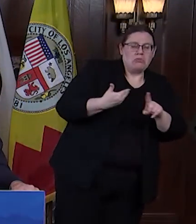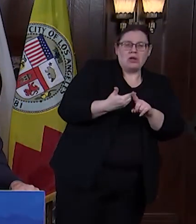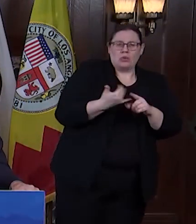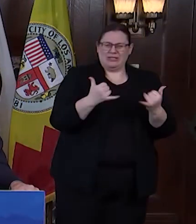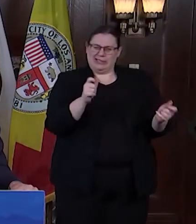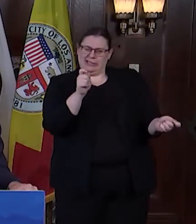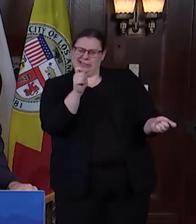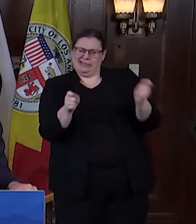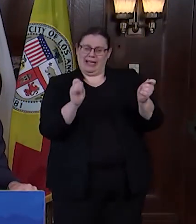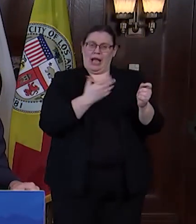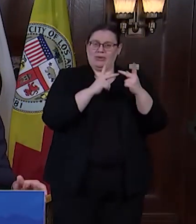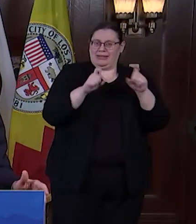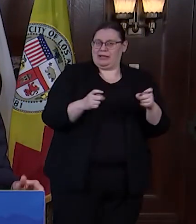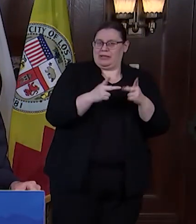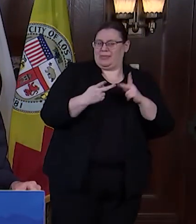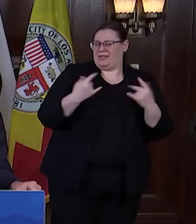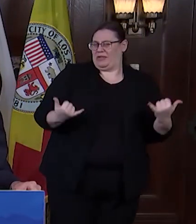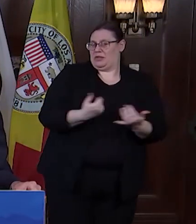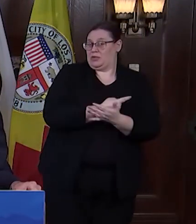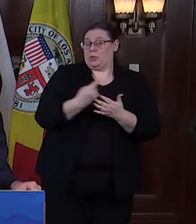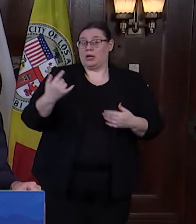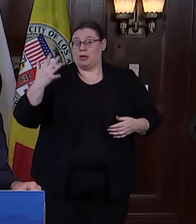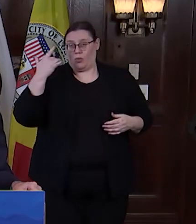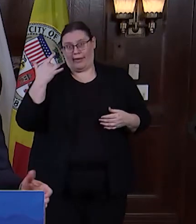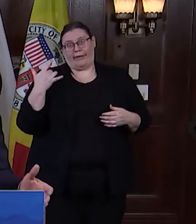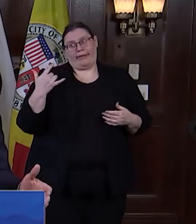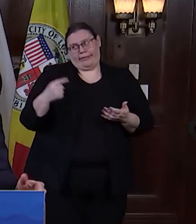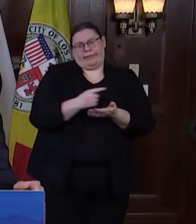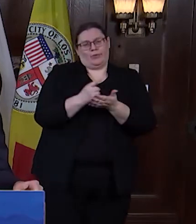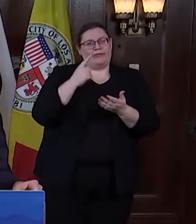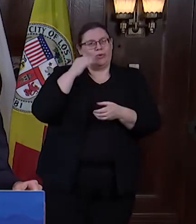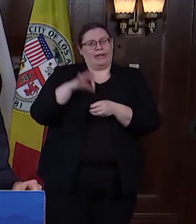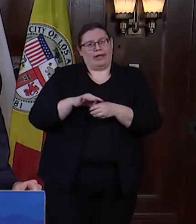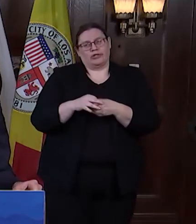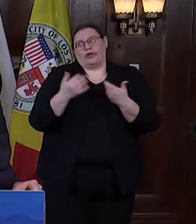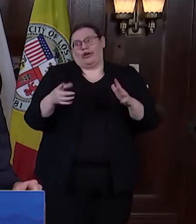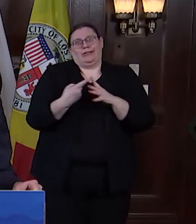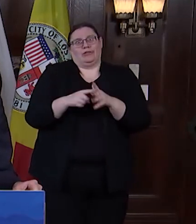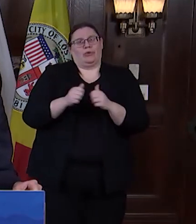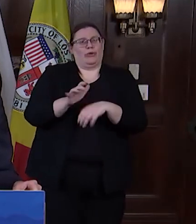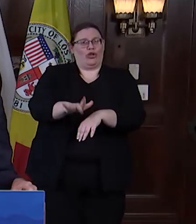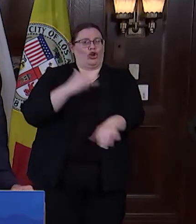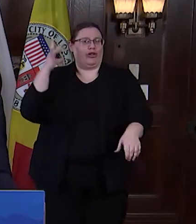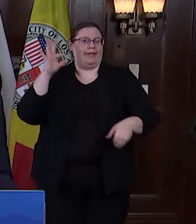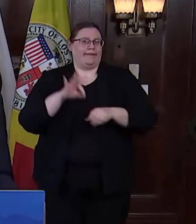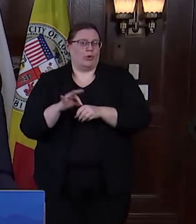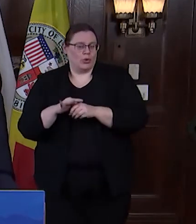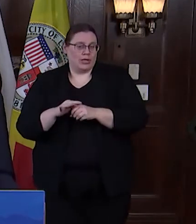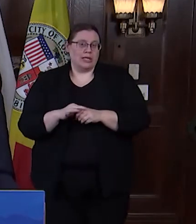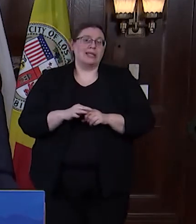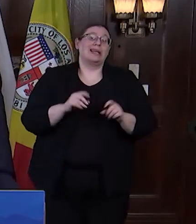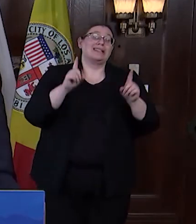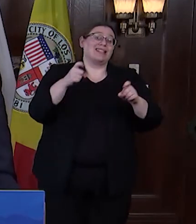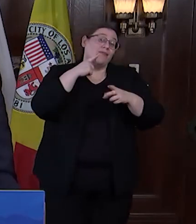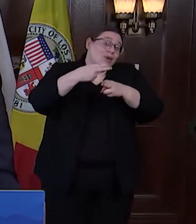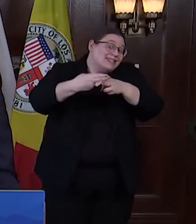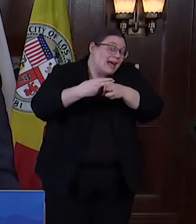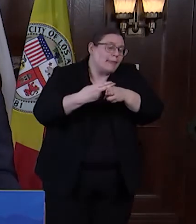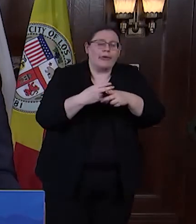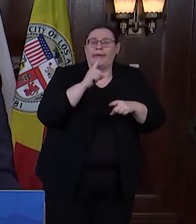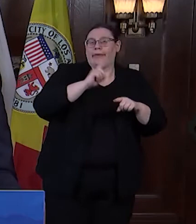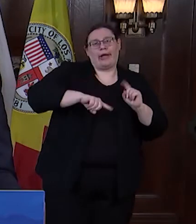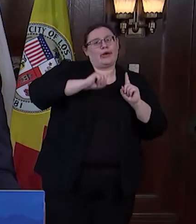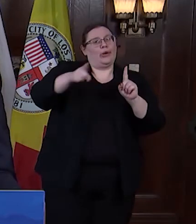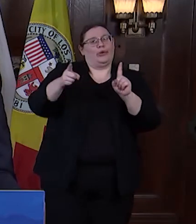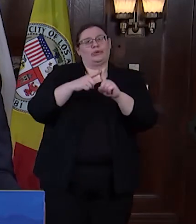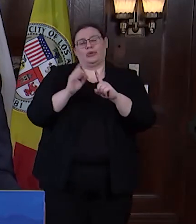to our testing sites because this will be an election week, already is with early voting. So testing will be temporarily unavailable at